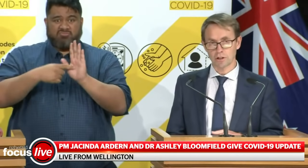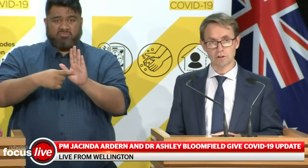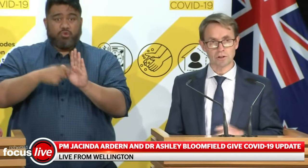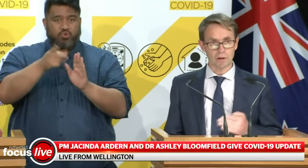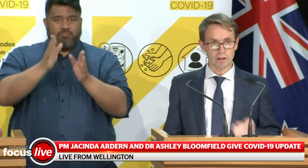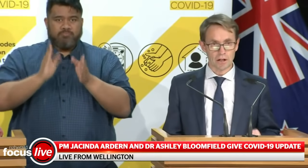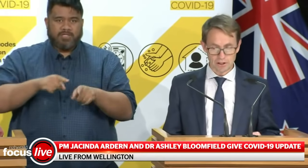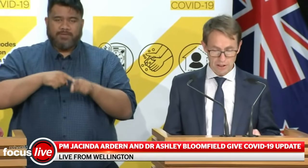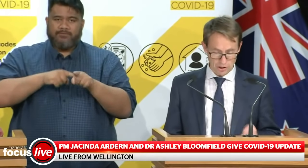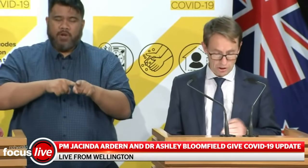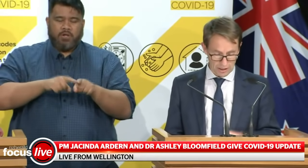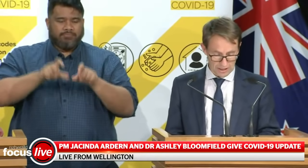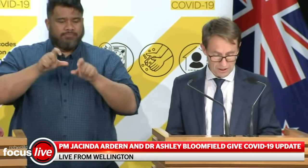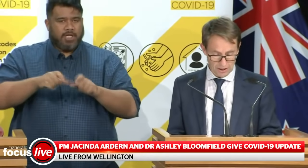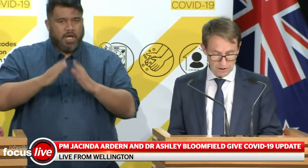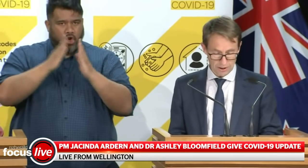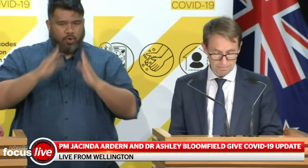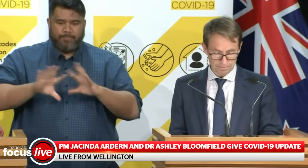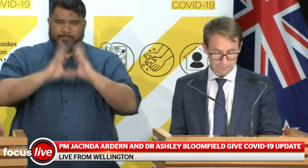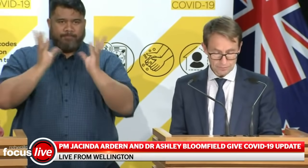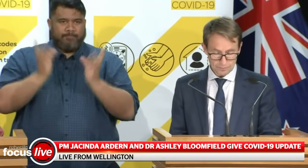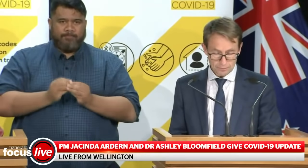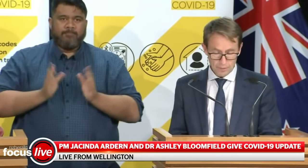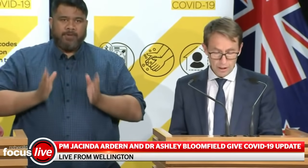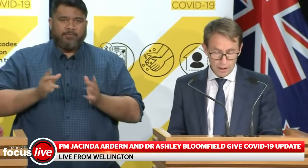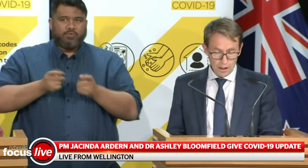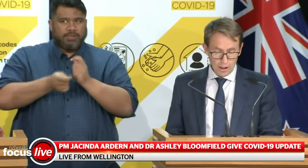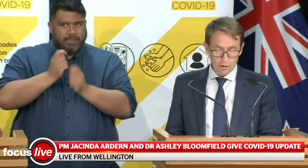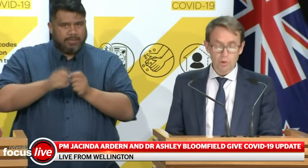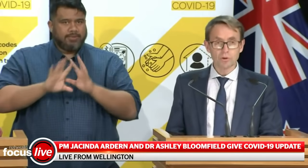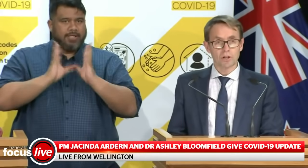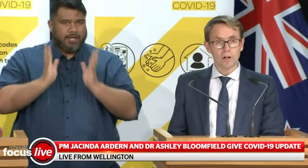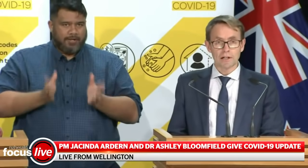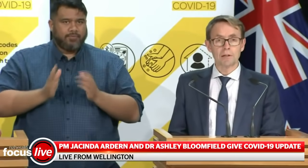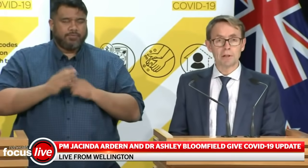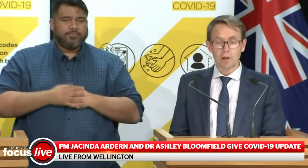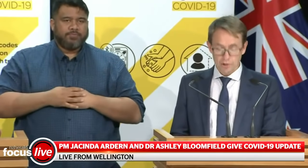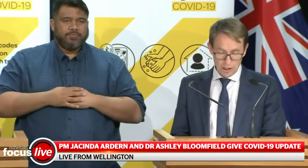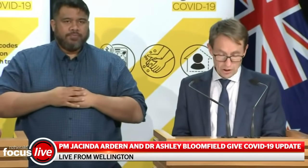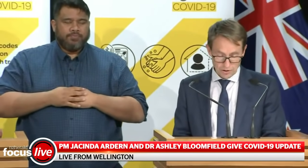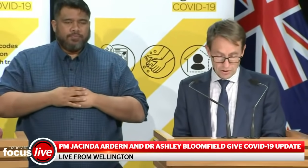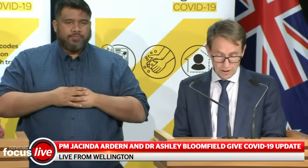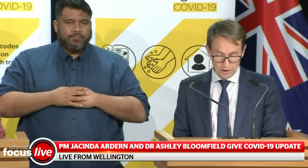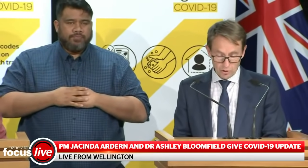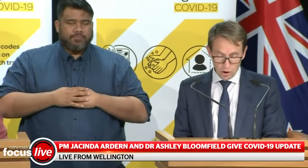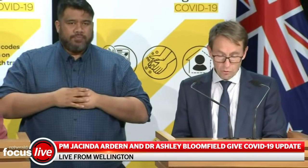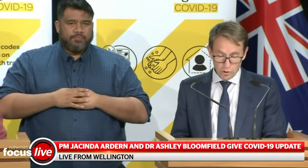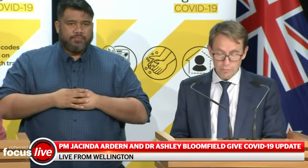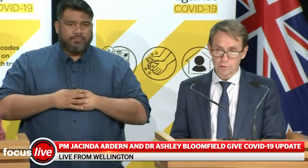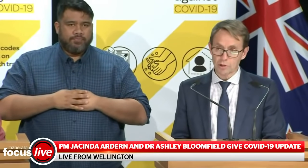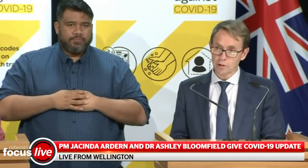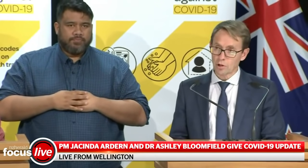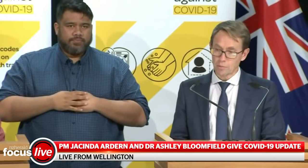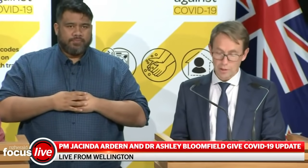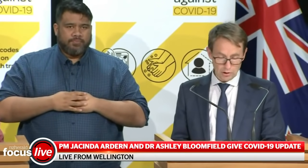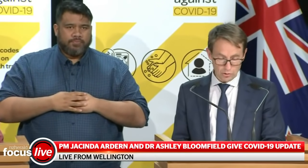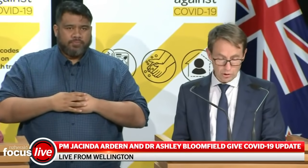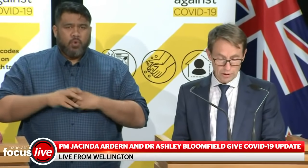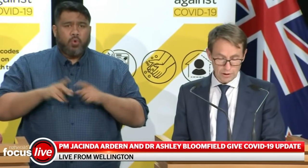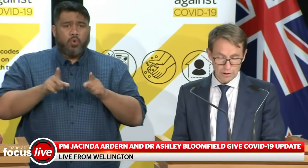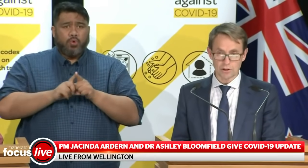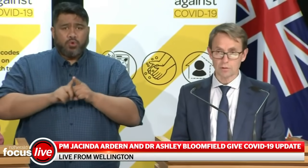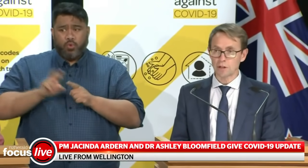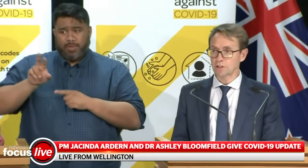the instructions around isolation and testing. There will also likely be locations that are en route between the Coromandel